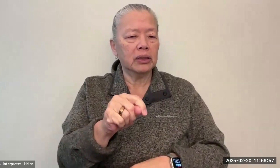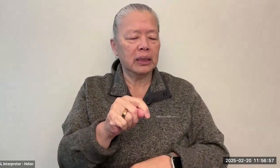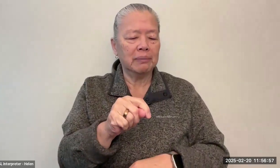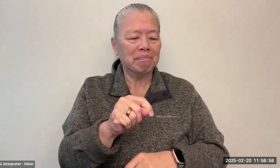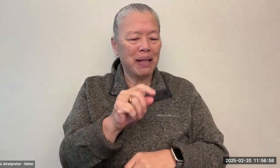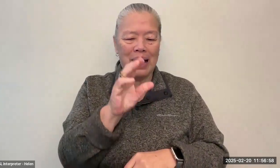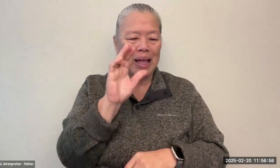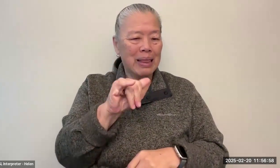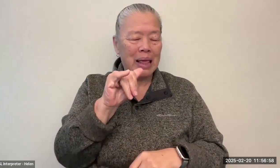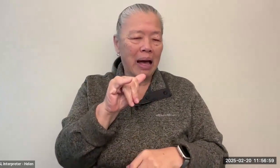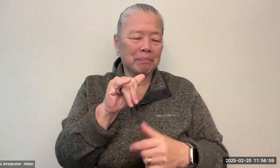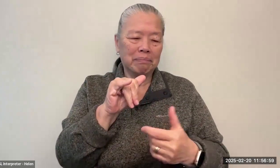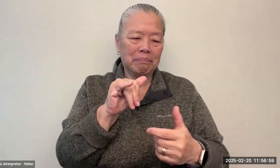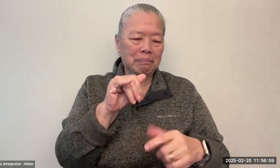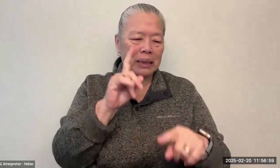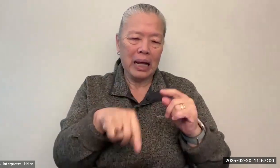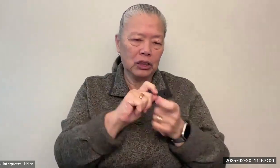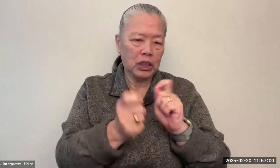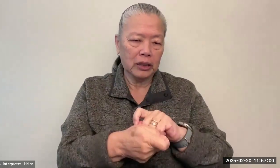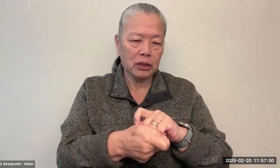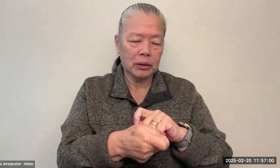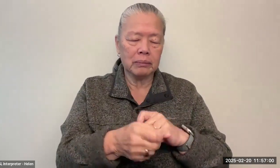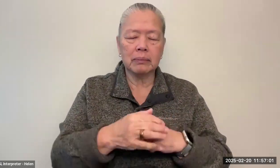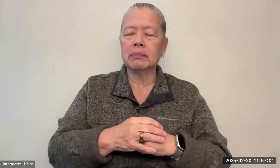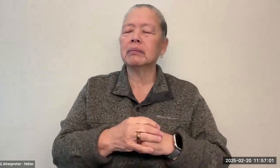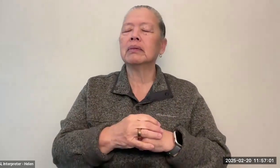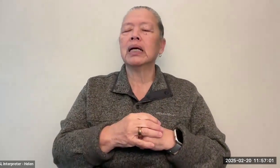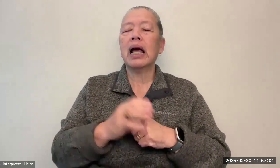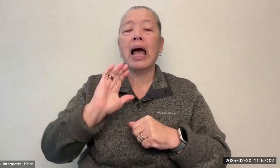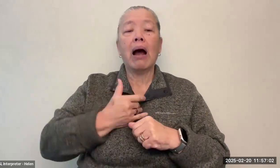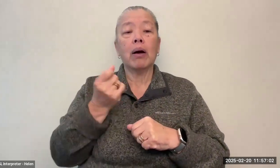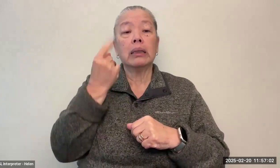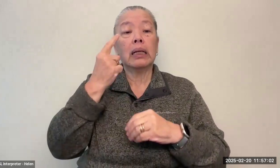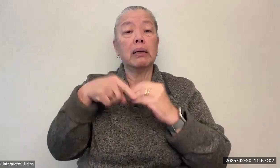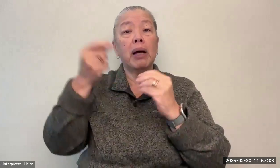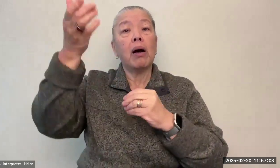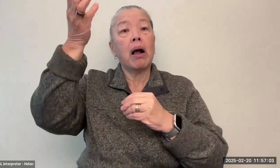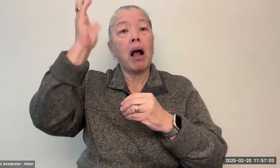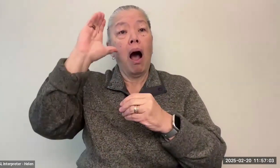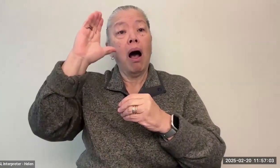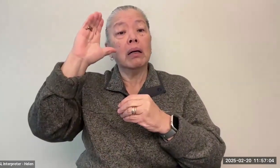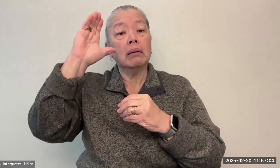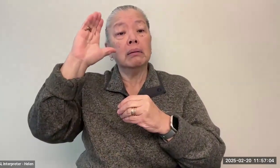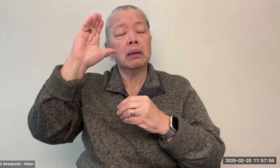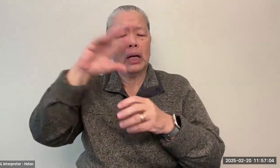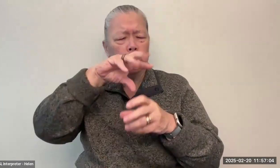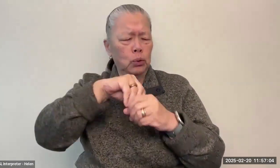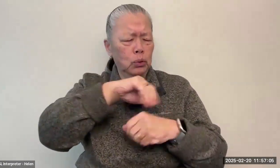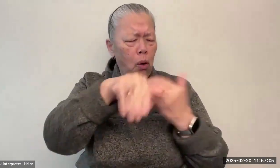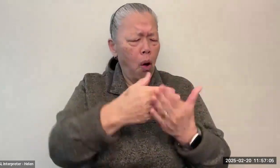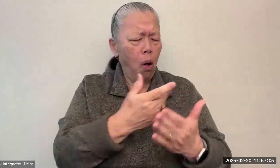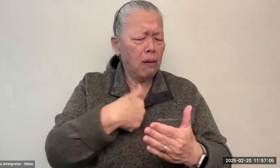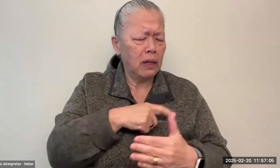altered. So our understanding of God, including all of us, male, female, they and them in